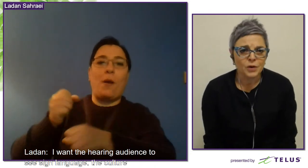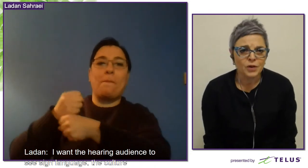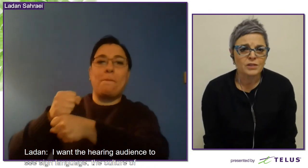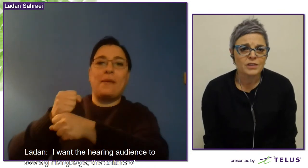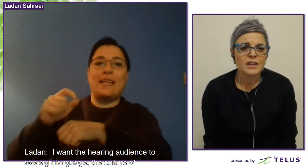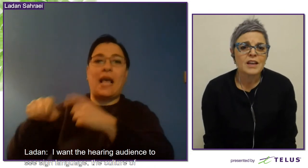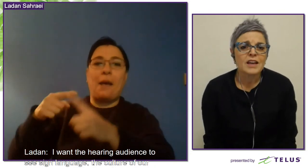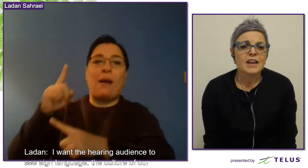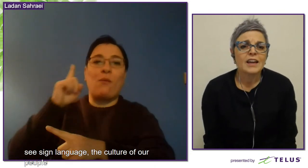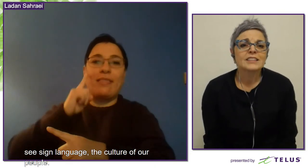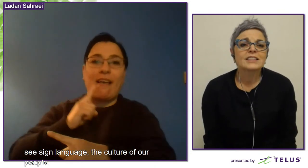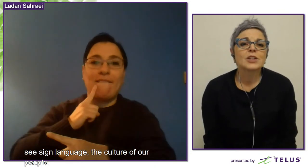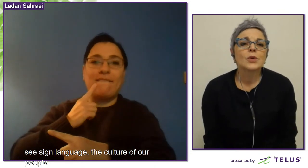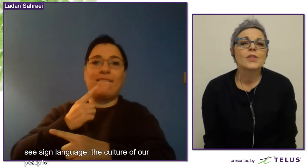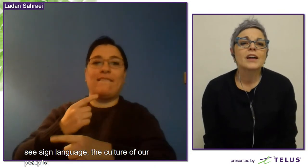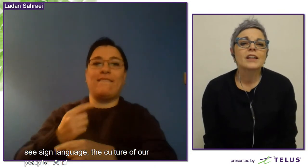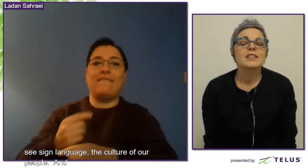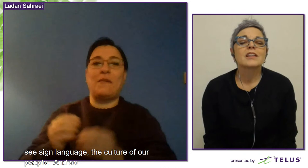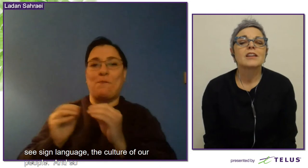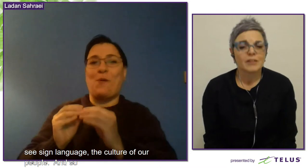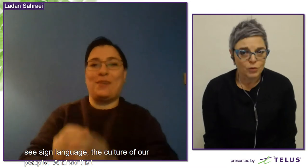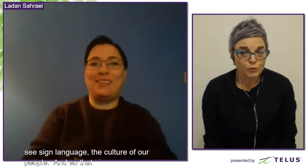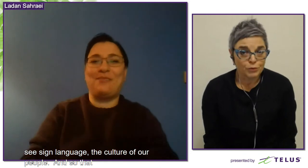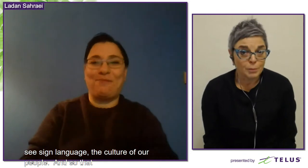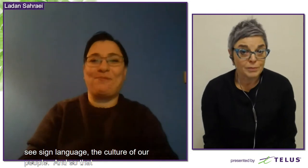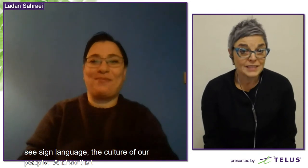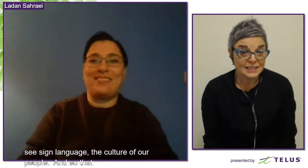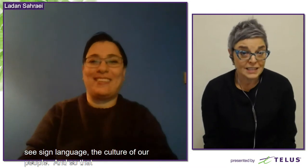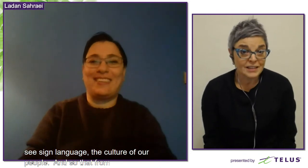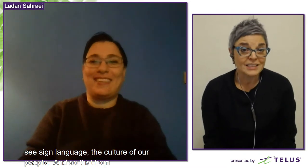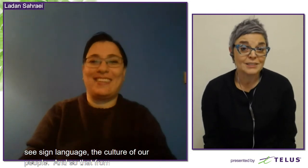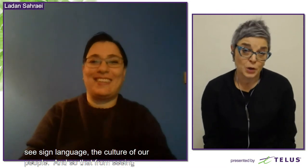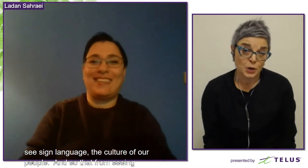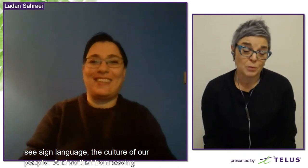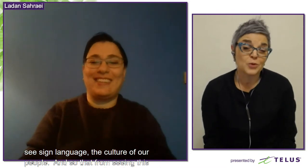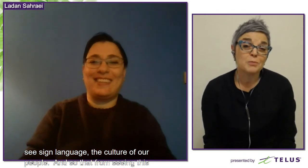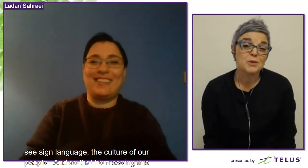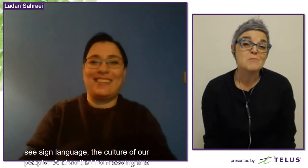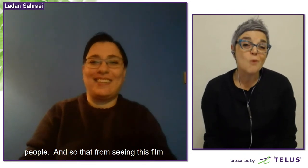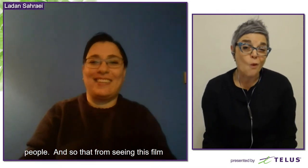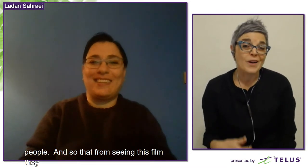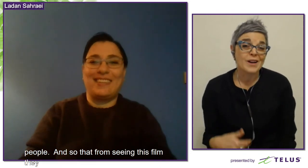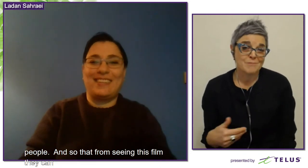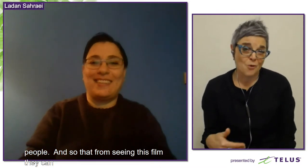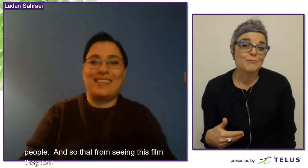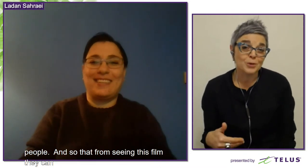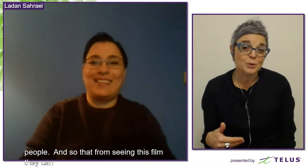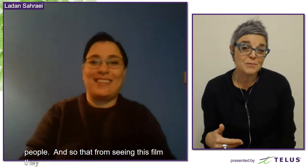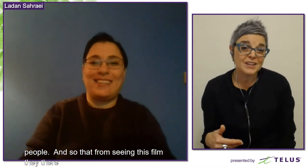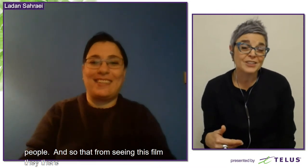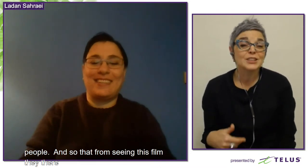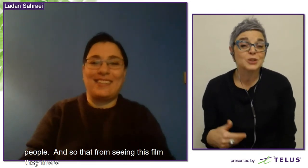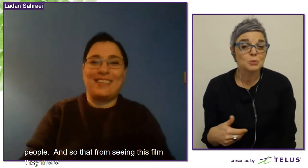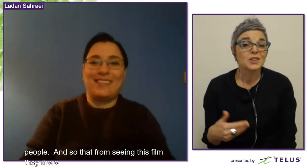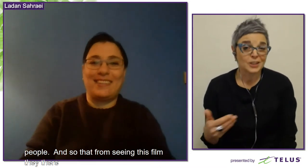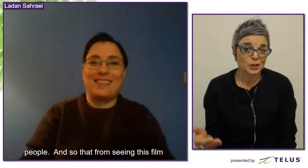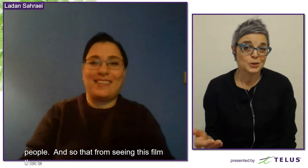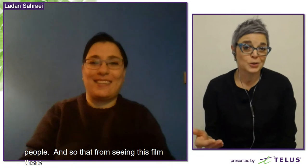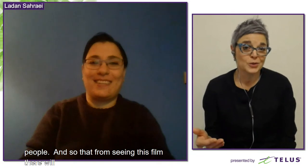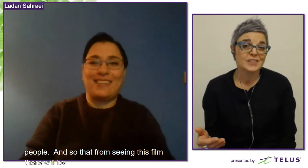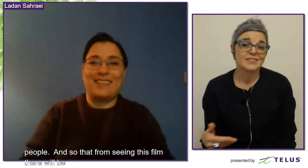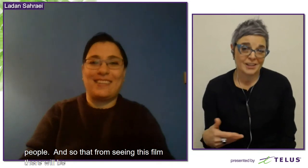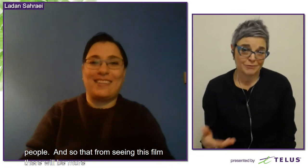our people. And so that from seeing this film, there'll be more and more filmmakers who